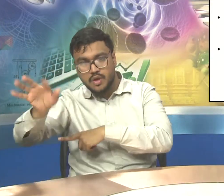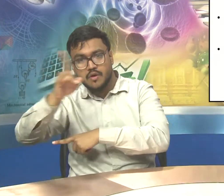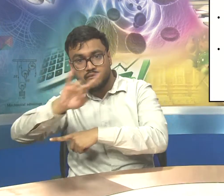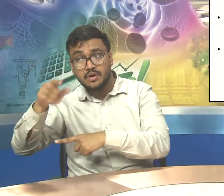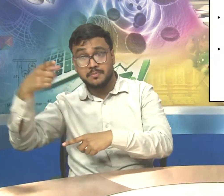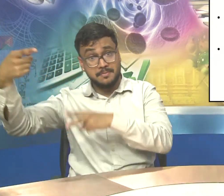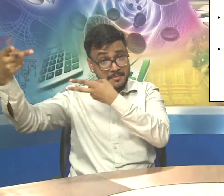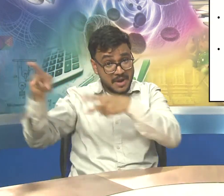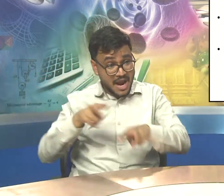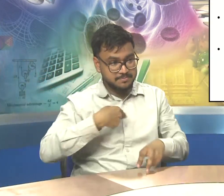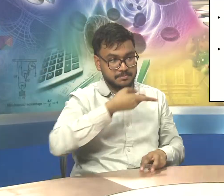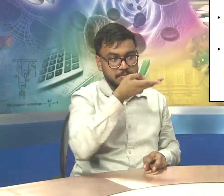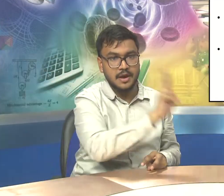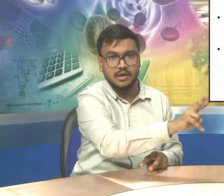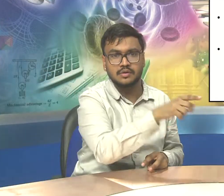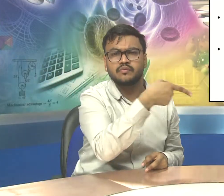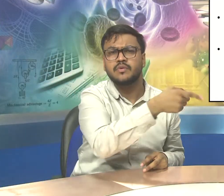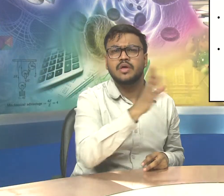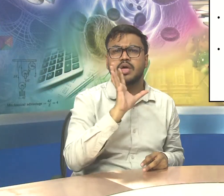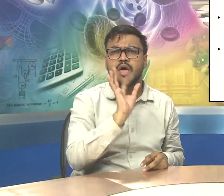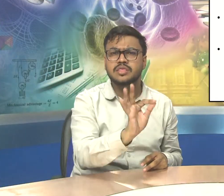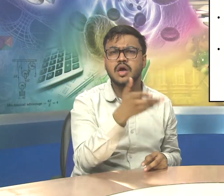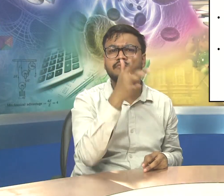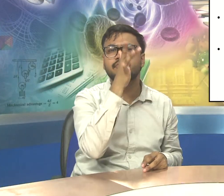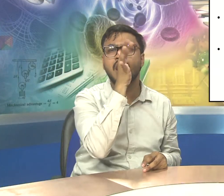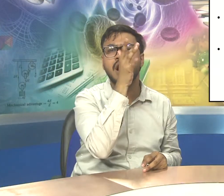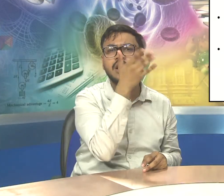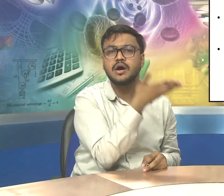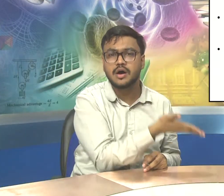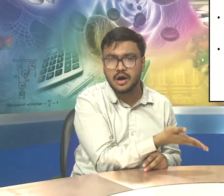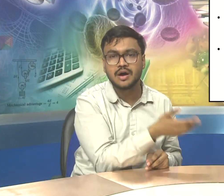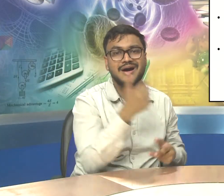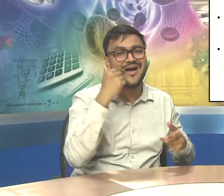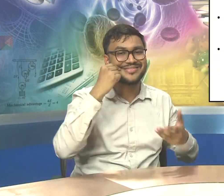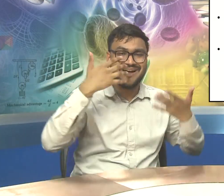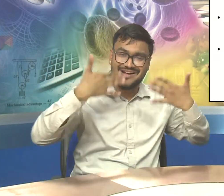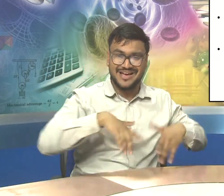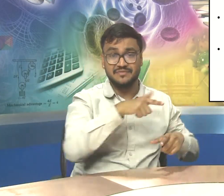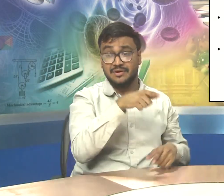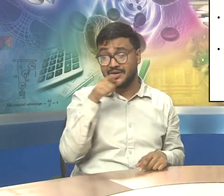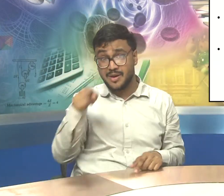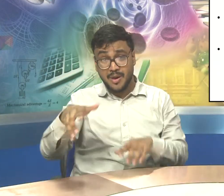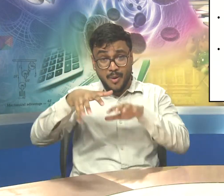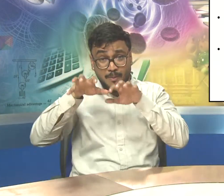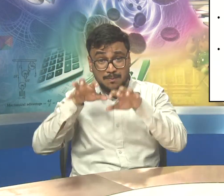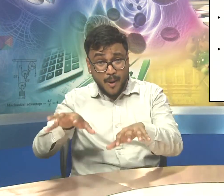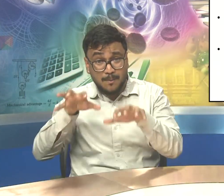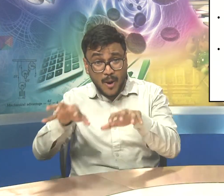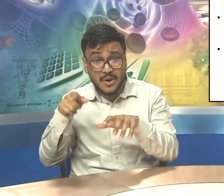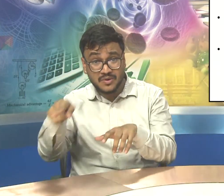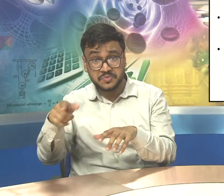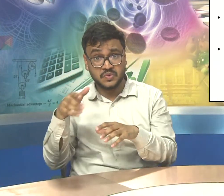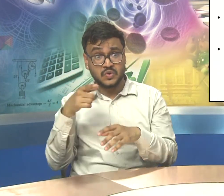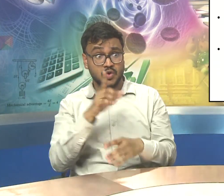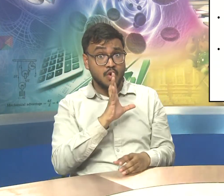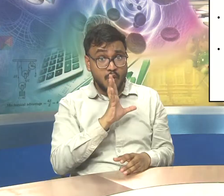We can make excuses and tell stories and tell lie, but in